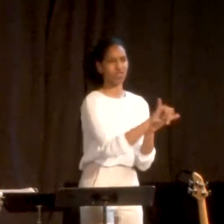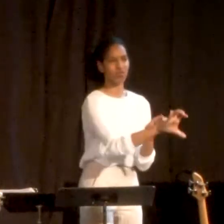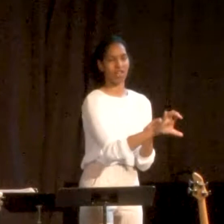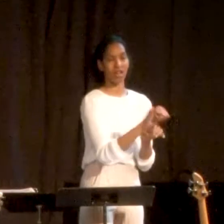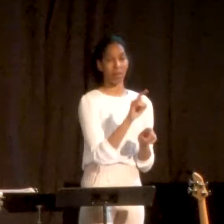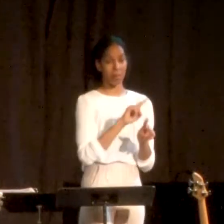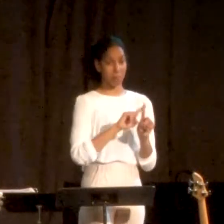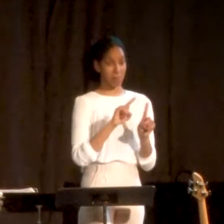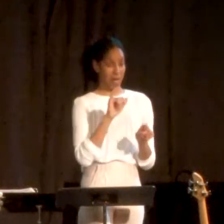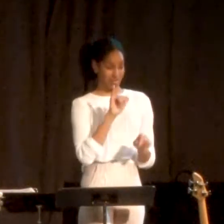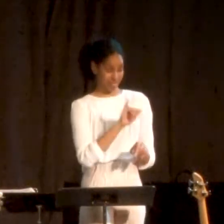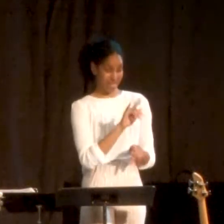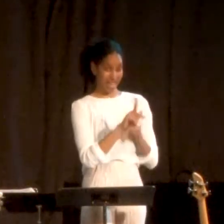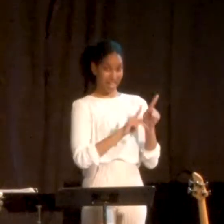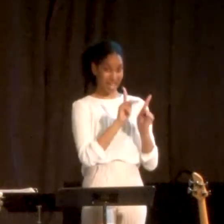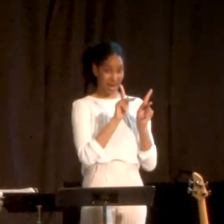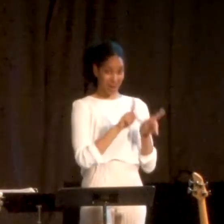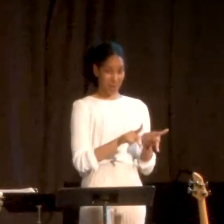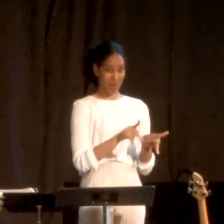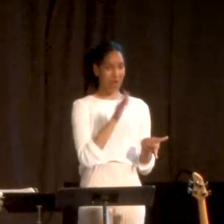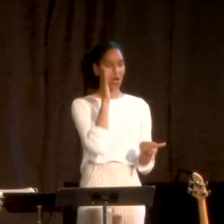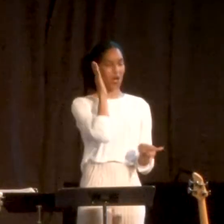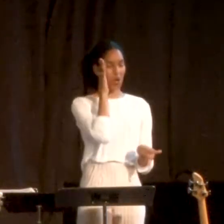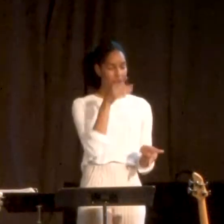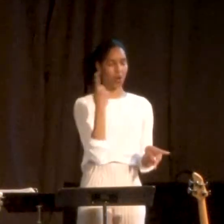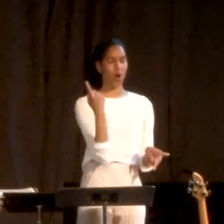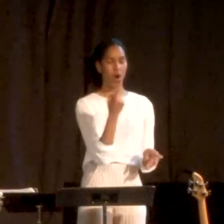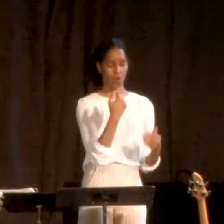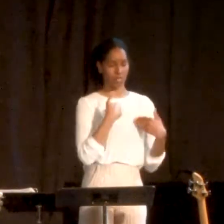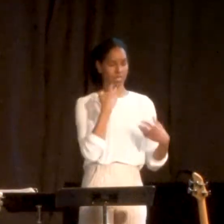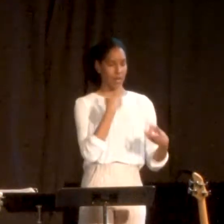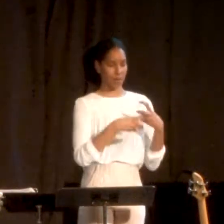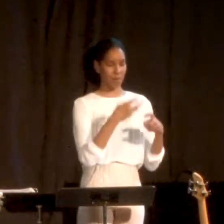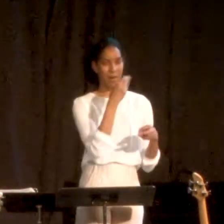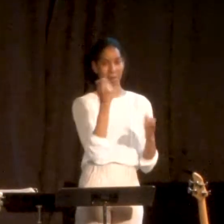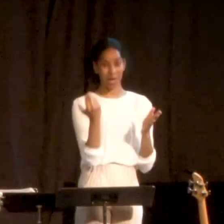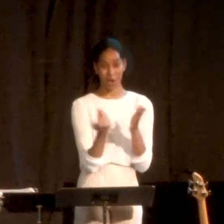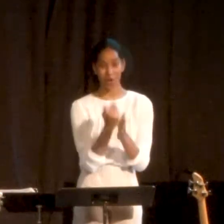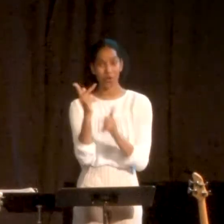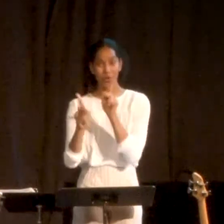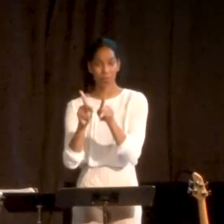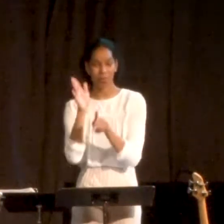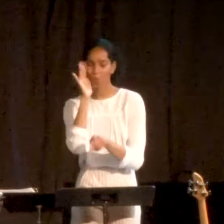you're going to be systematically running off all your newcomers.